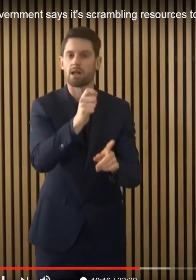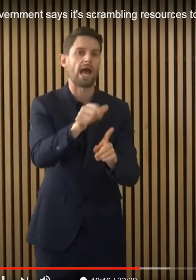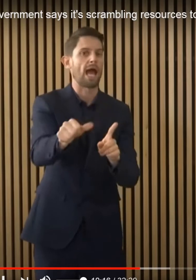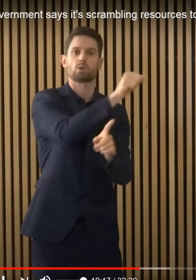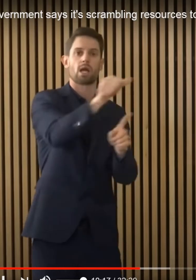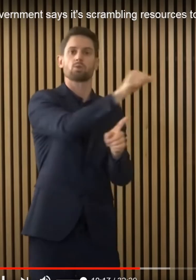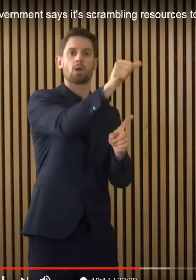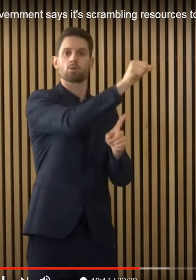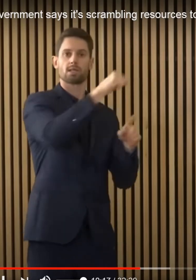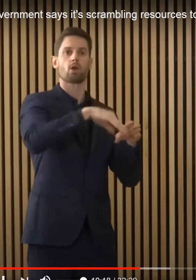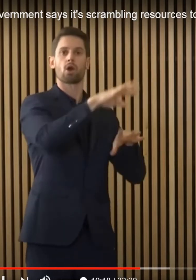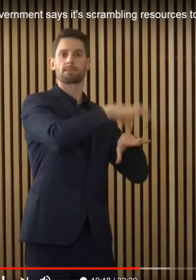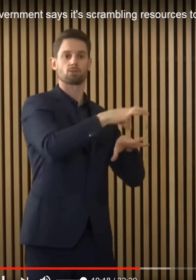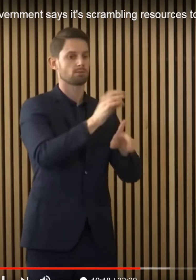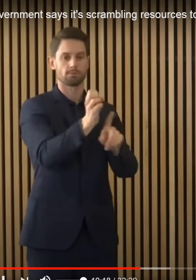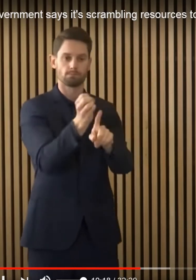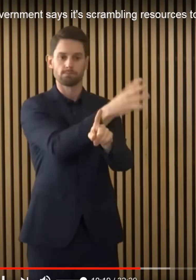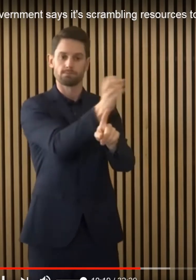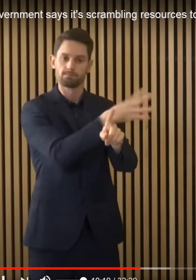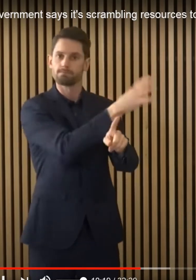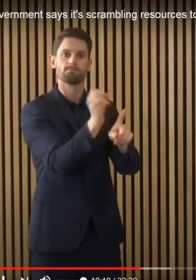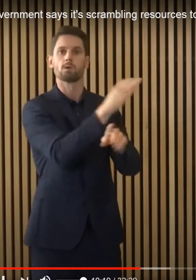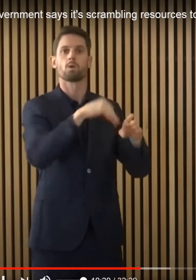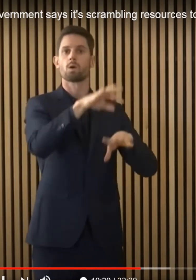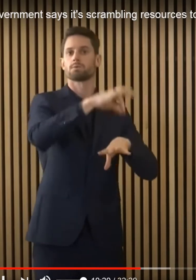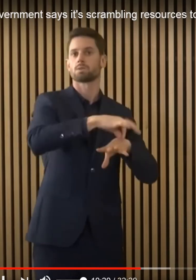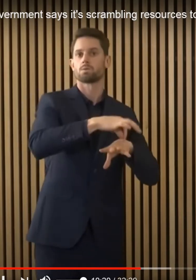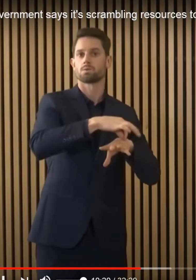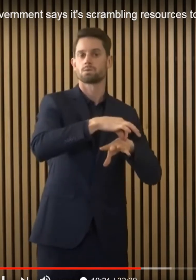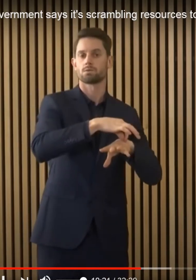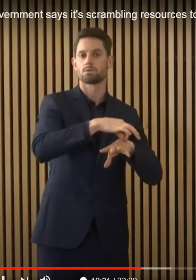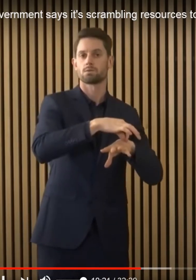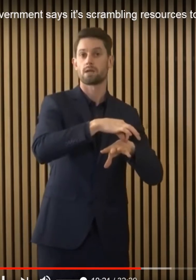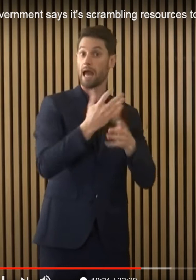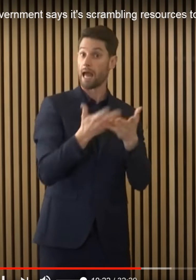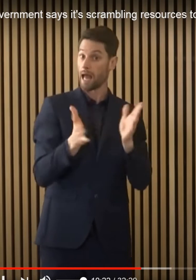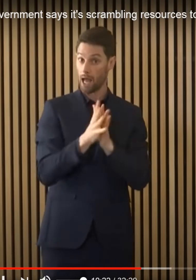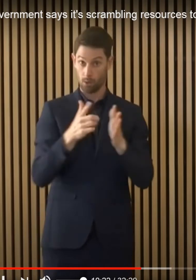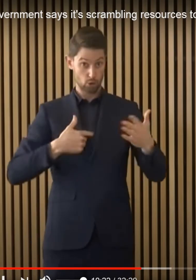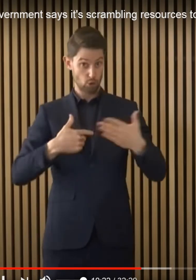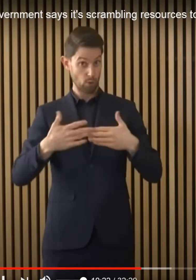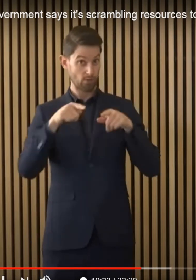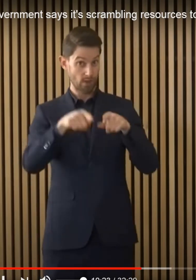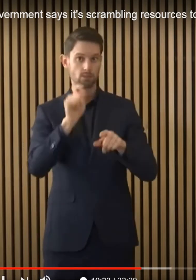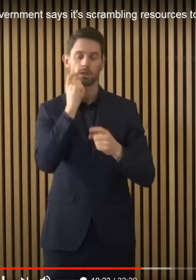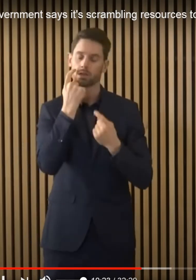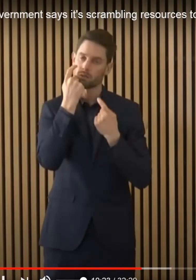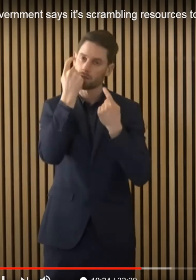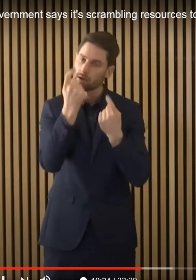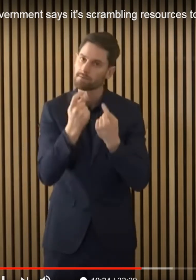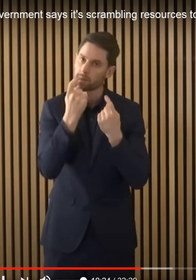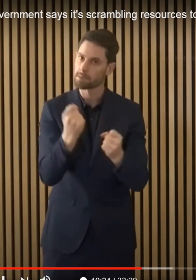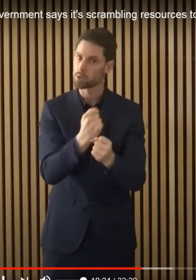through a considered approach and making sure that we maintain and understand the risk of taking those